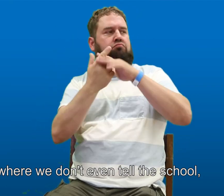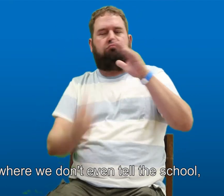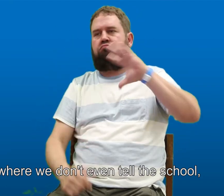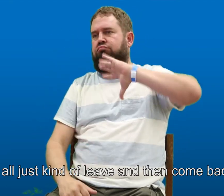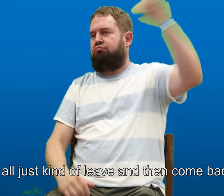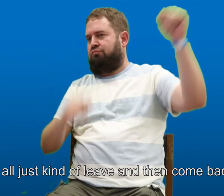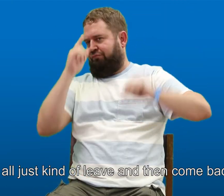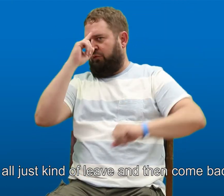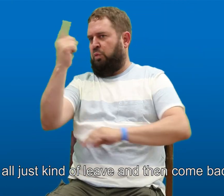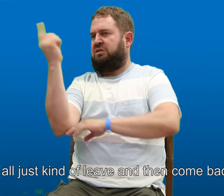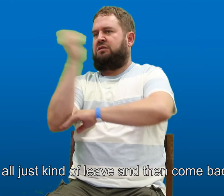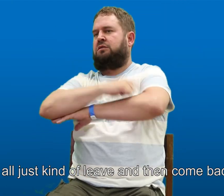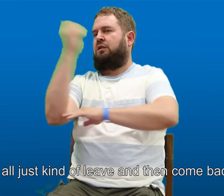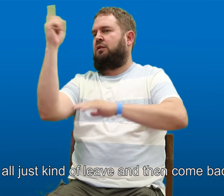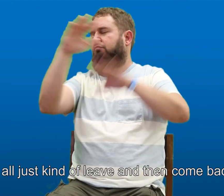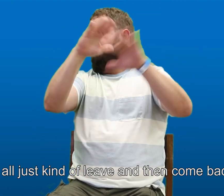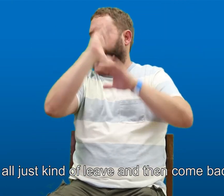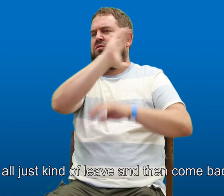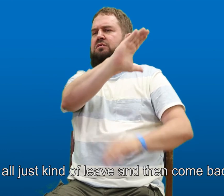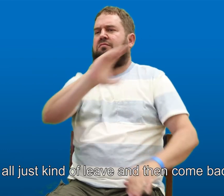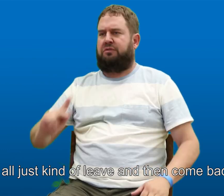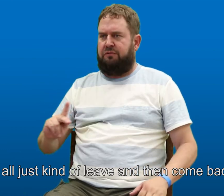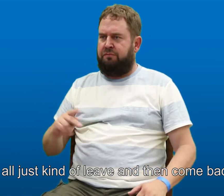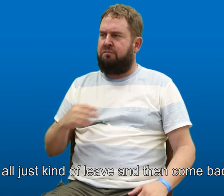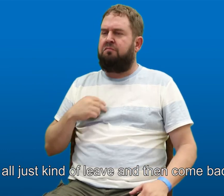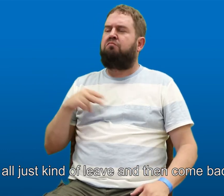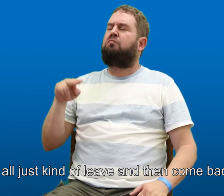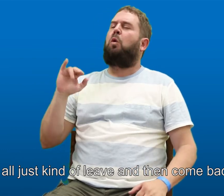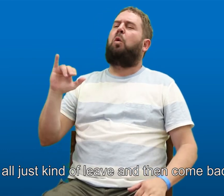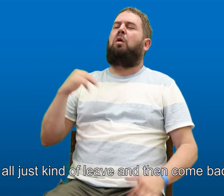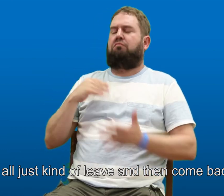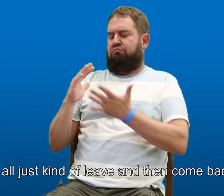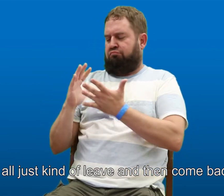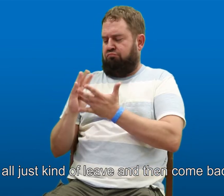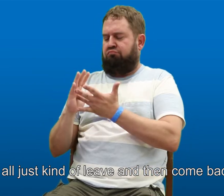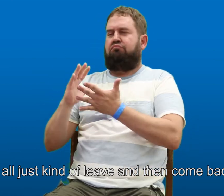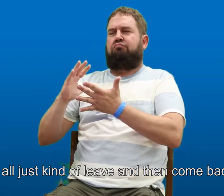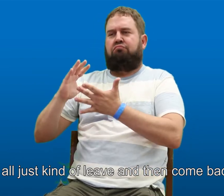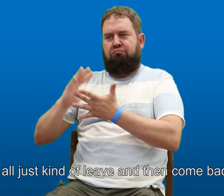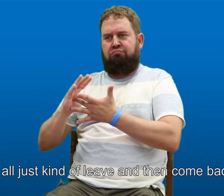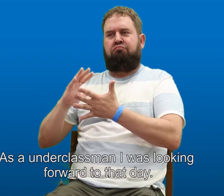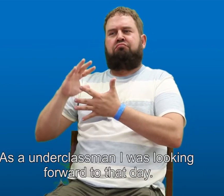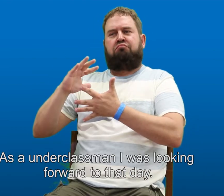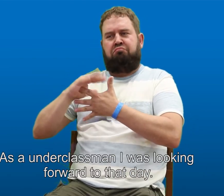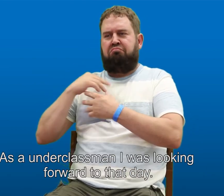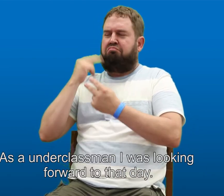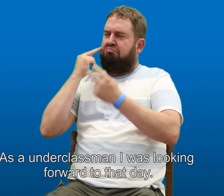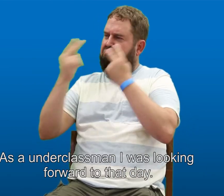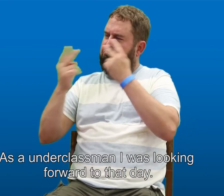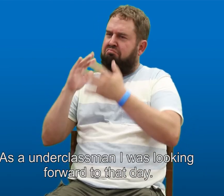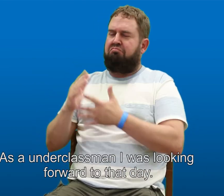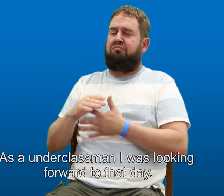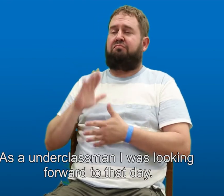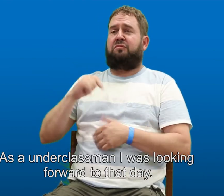the school, but we all just kind of leave, and then we come back, so. As a, as an